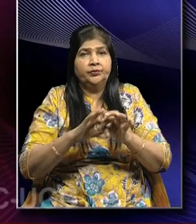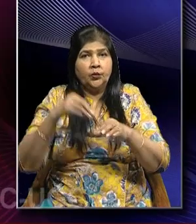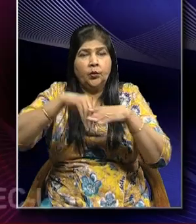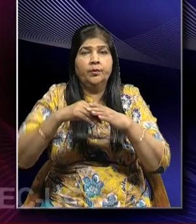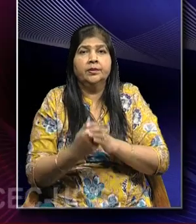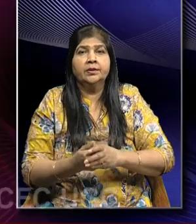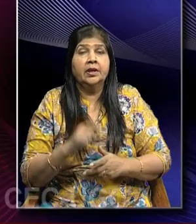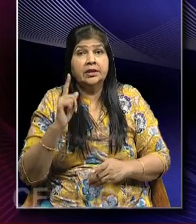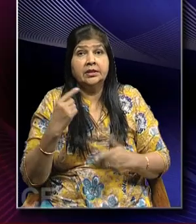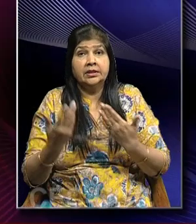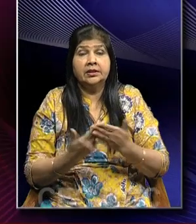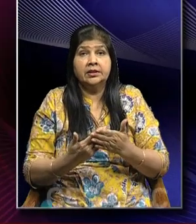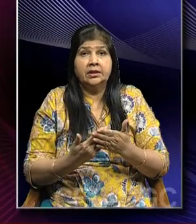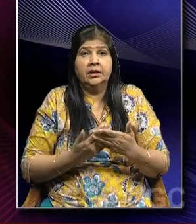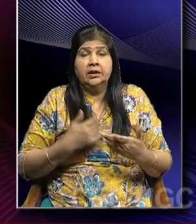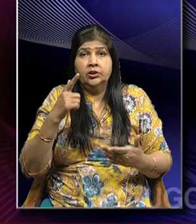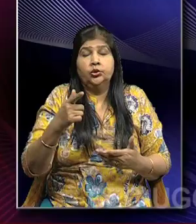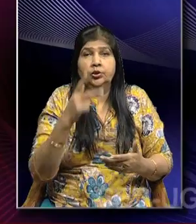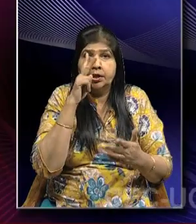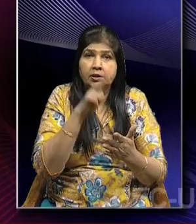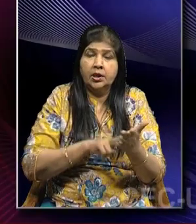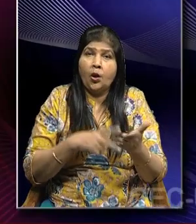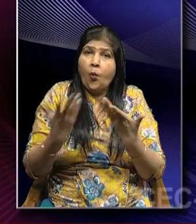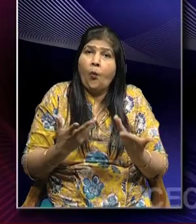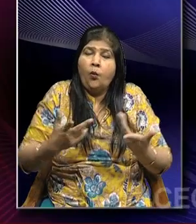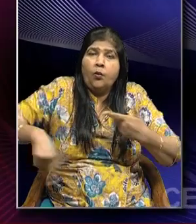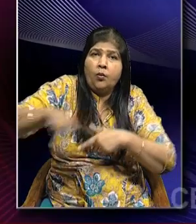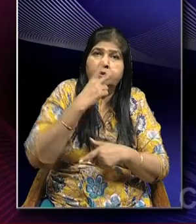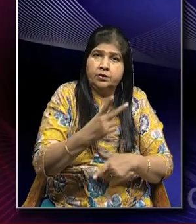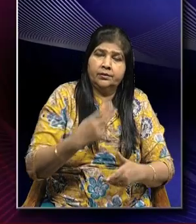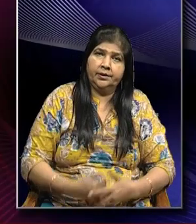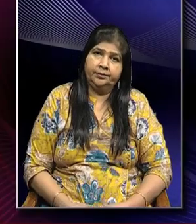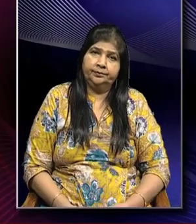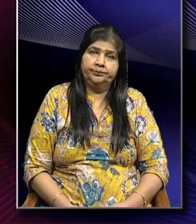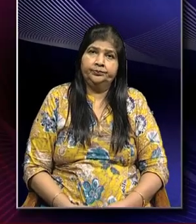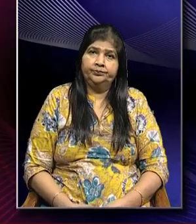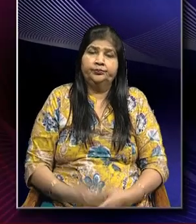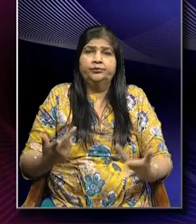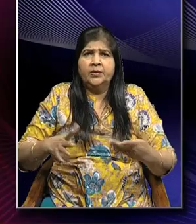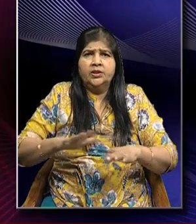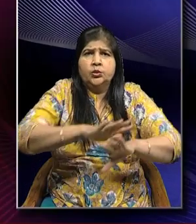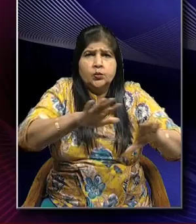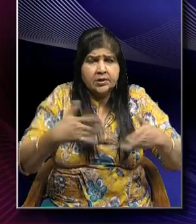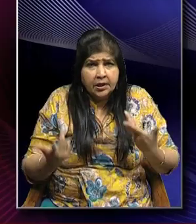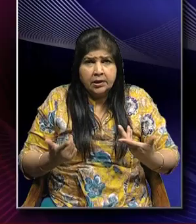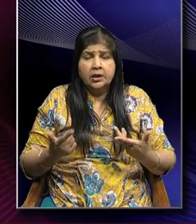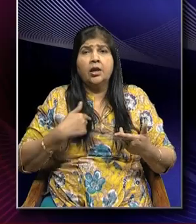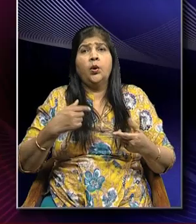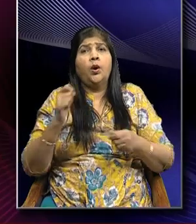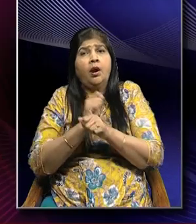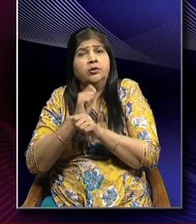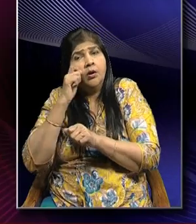the essence is that you should take care of all the stakeholders, be it society, be it your